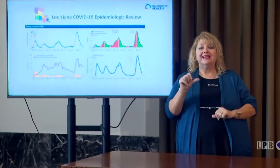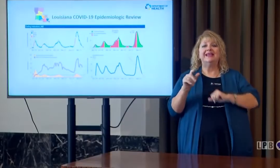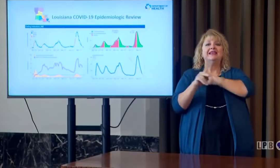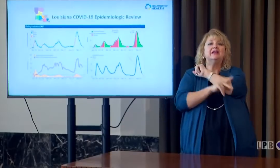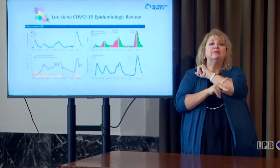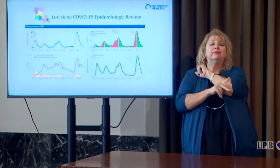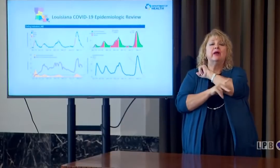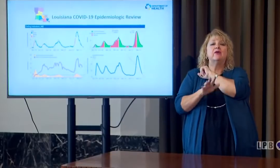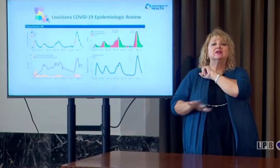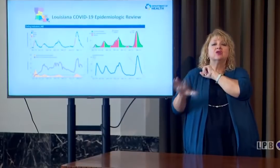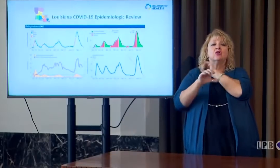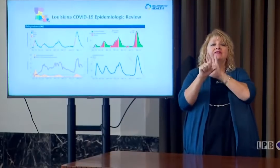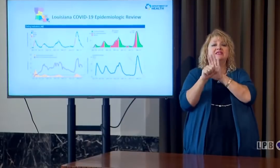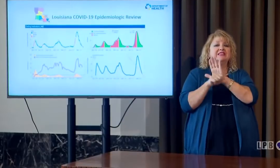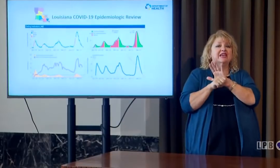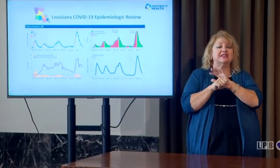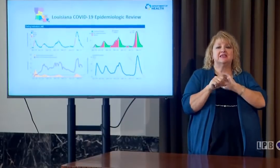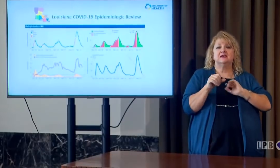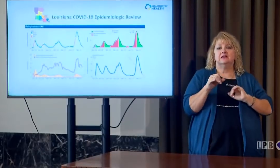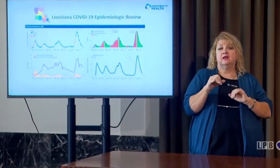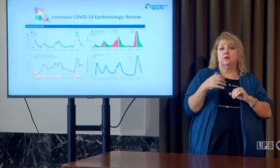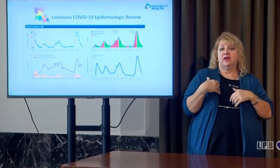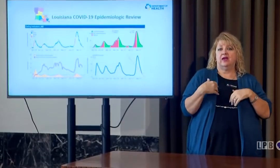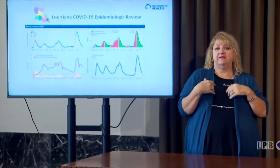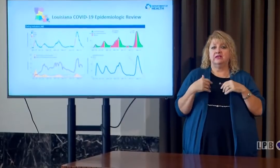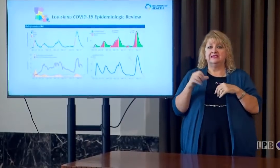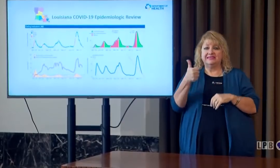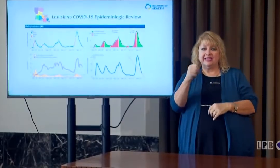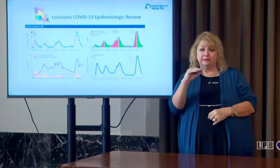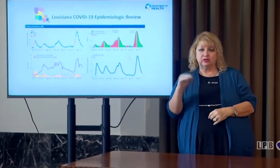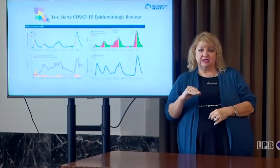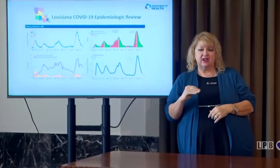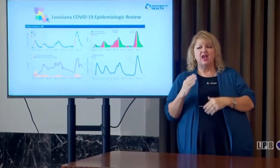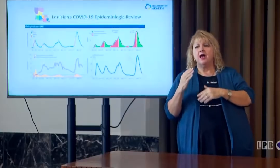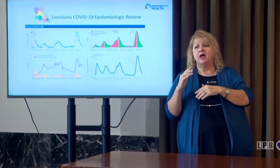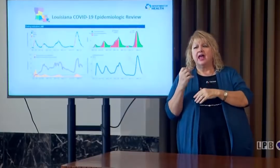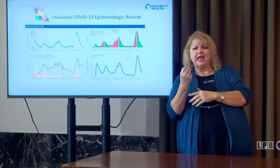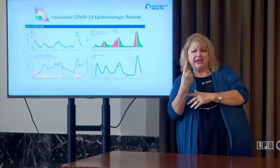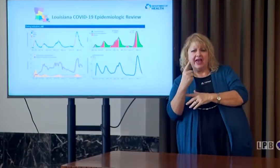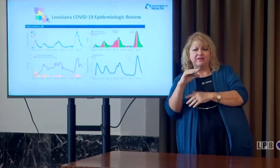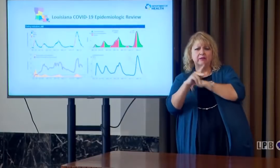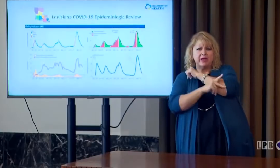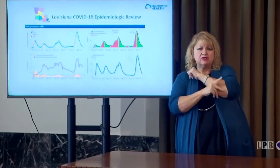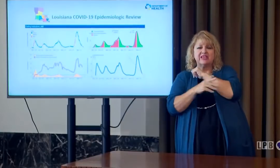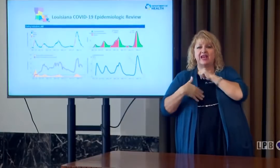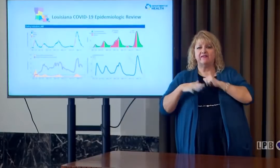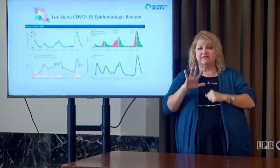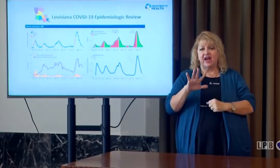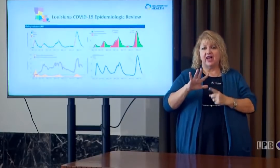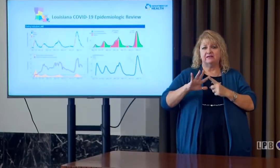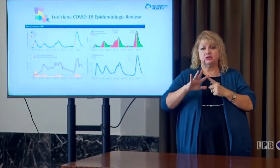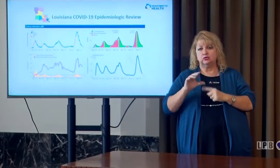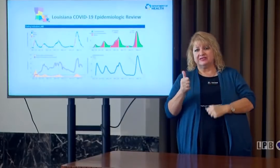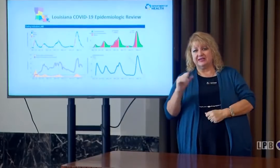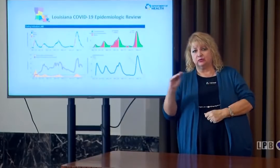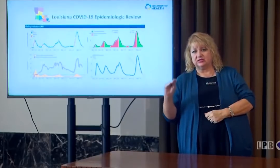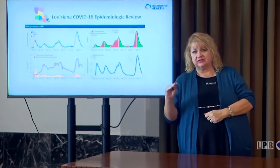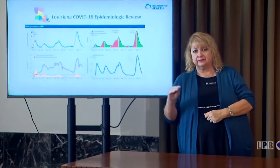10% positivity. There's only 11 parishes that have between 5 and 10% positivity, and there's 53